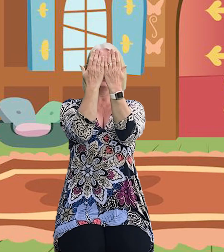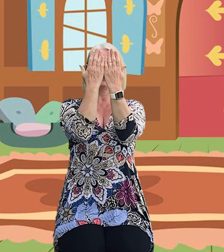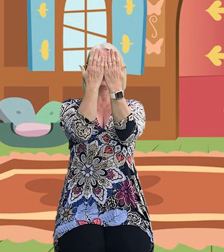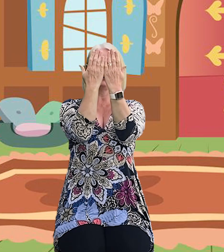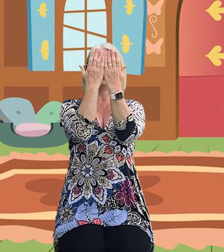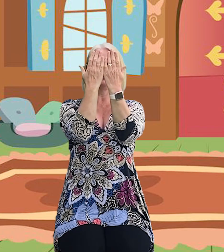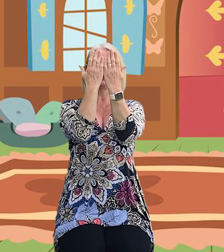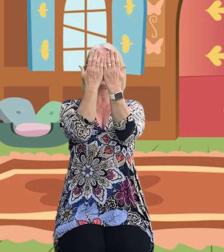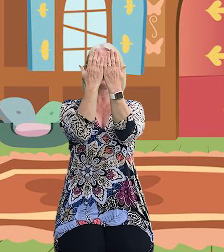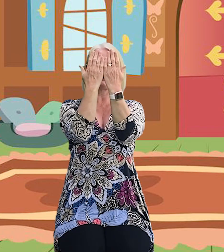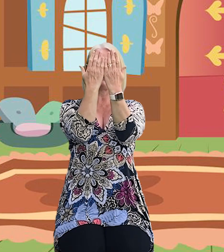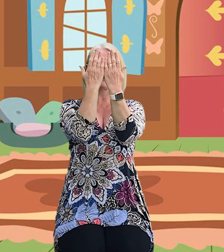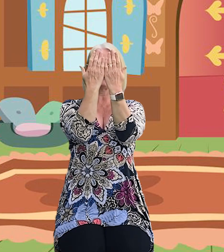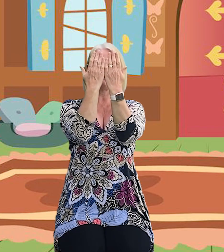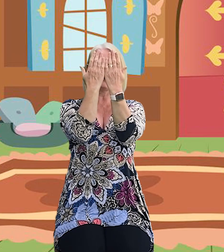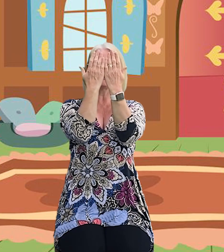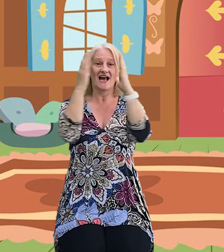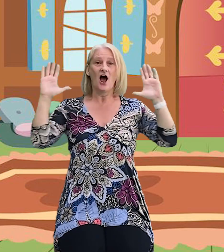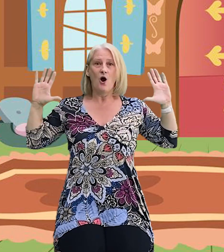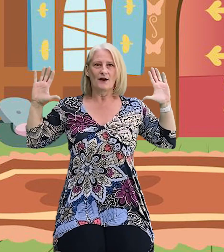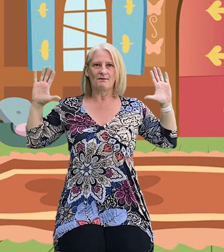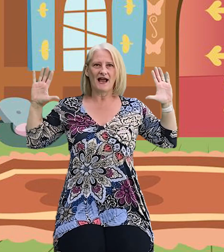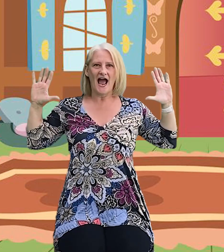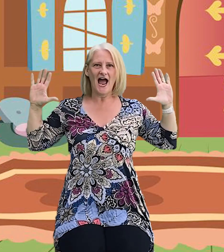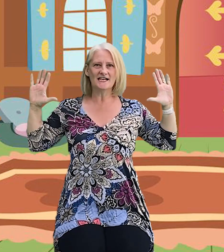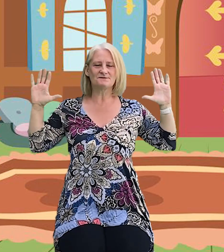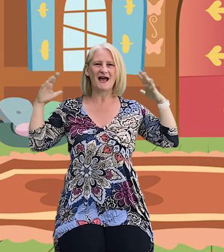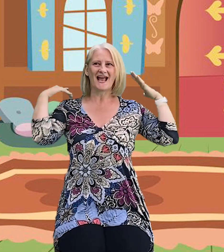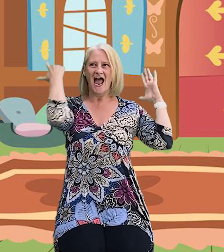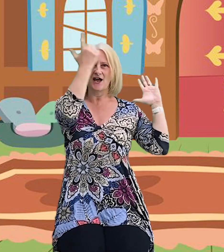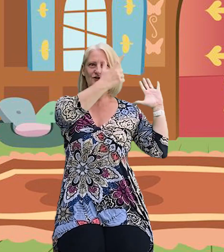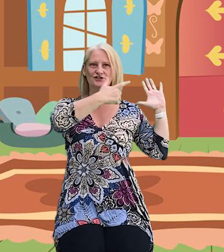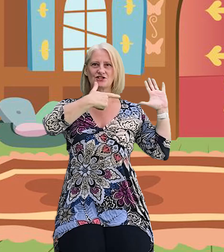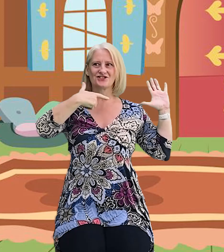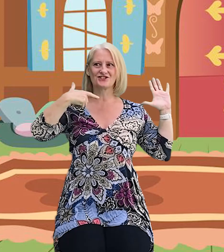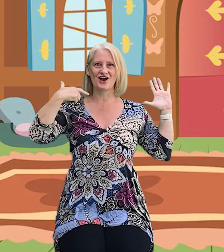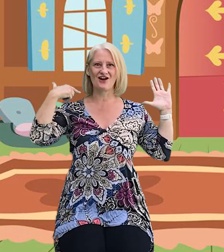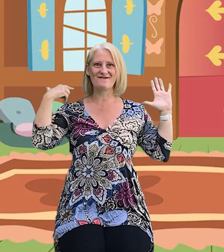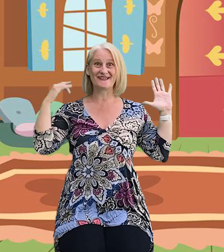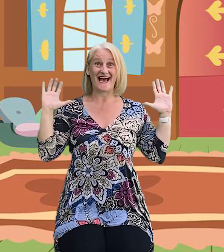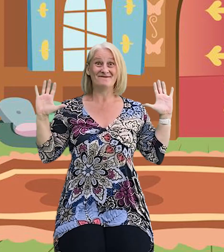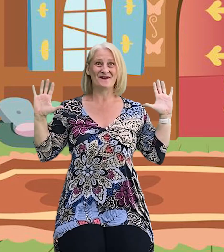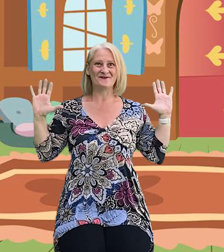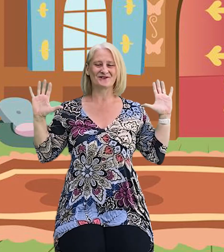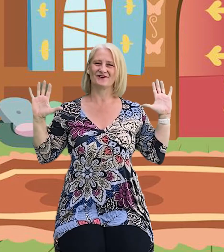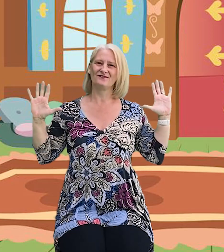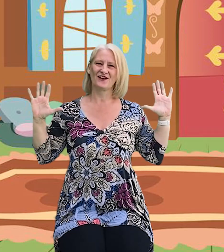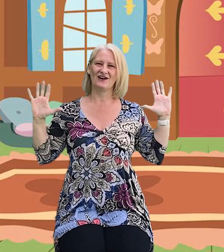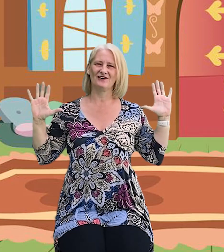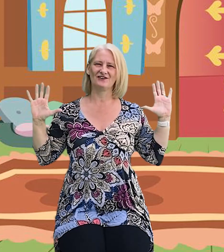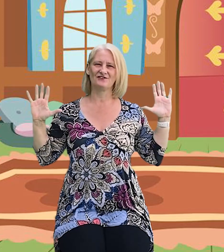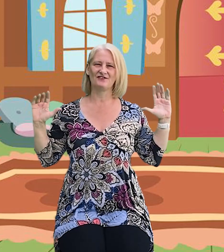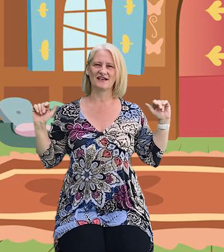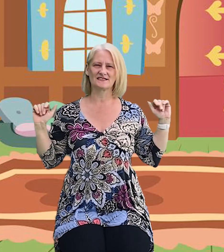two, three. And when I say face, we're going to bring our hands back and you're going to show me that emotion on your face.